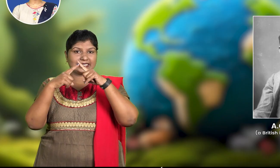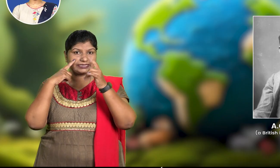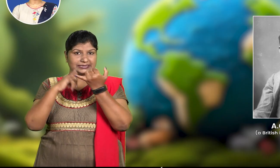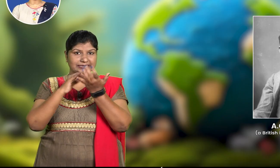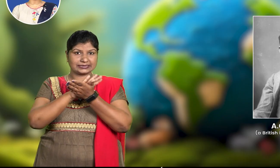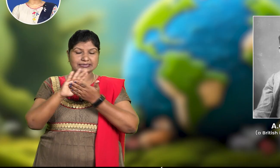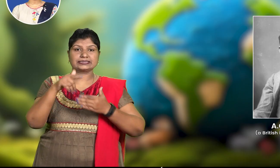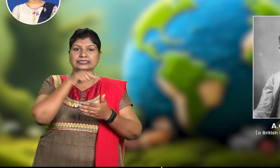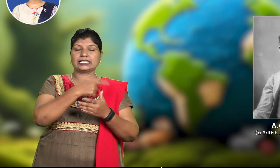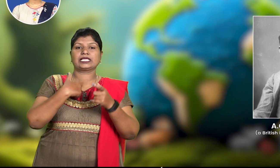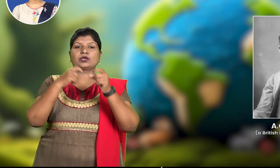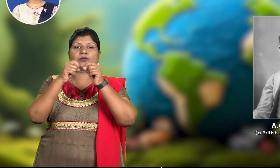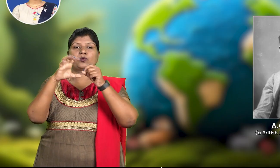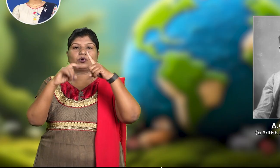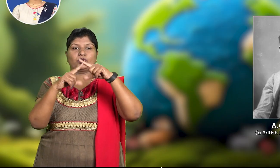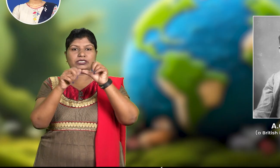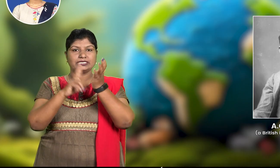and ecologist,